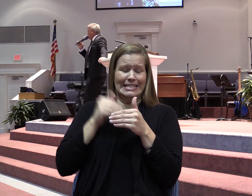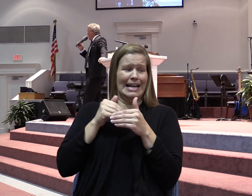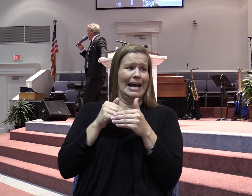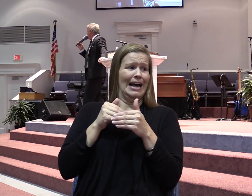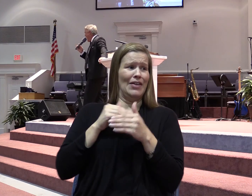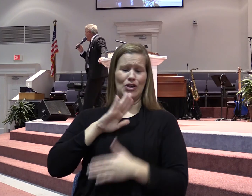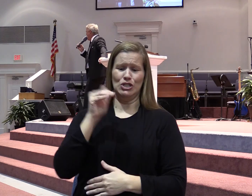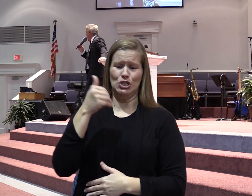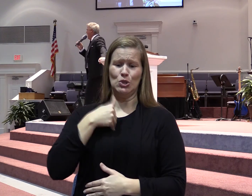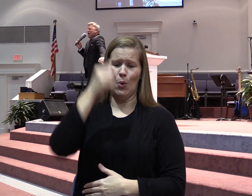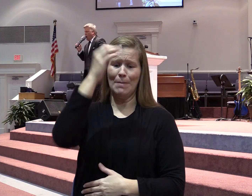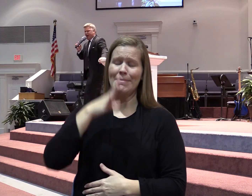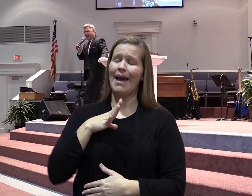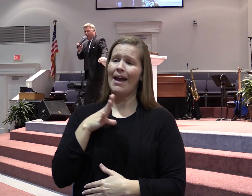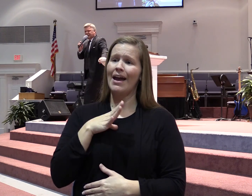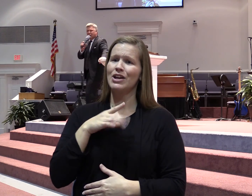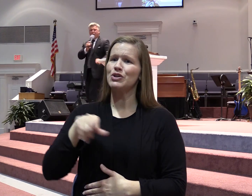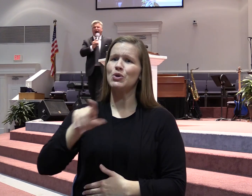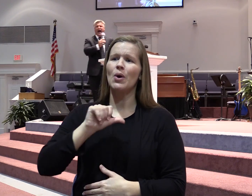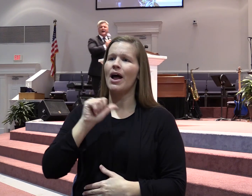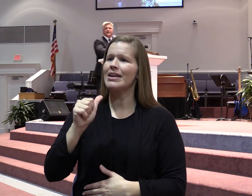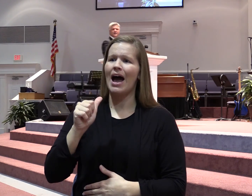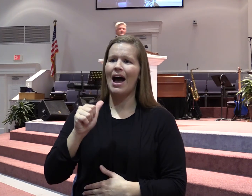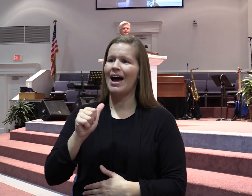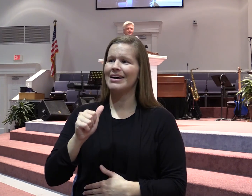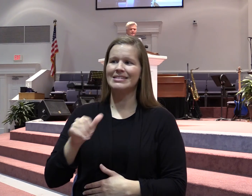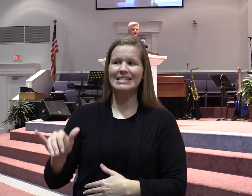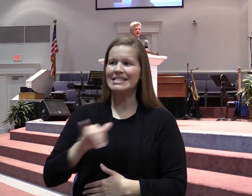the soul of man. You're not what you were.